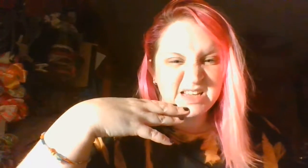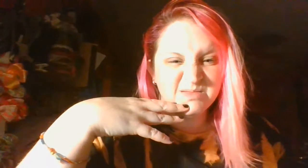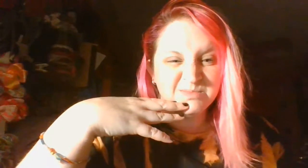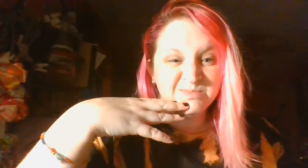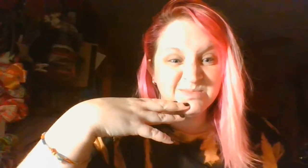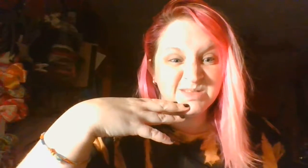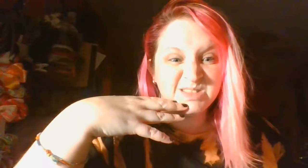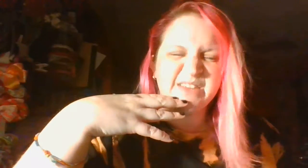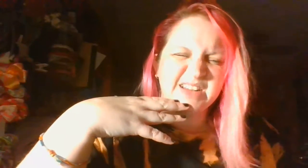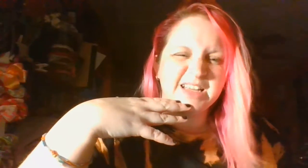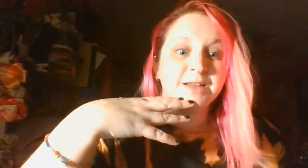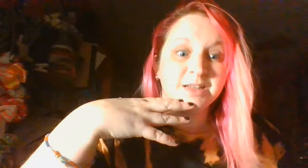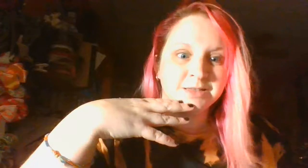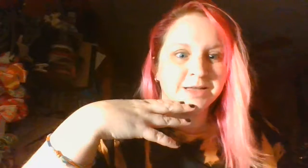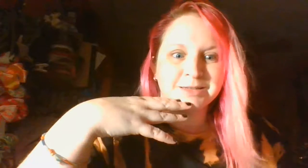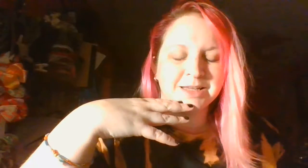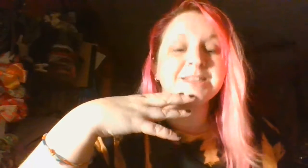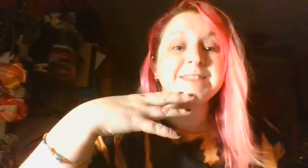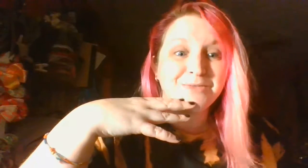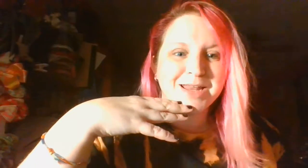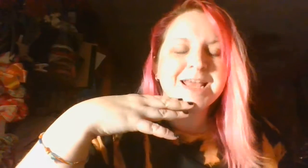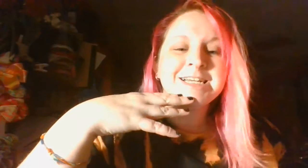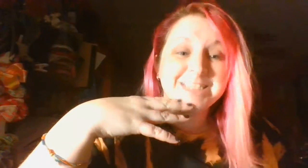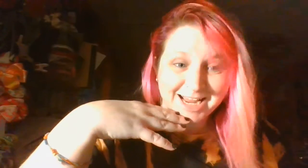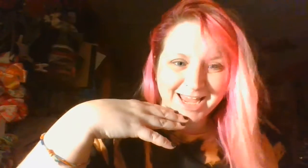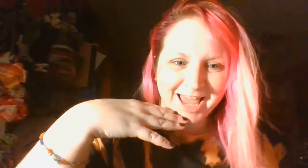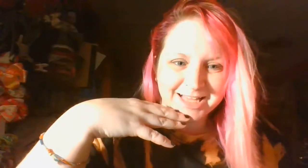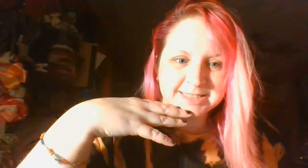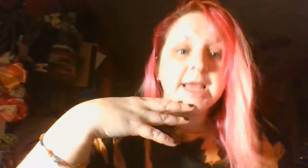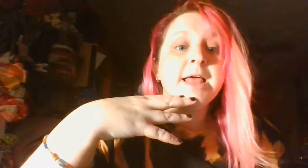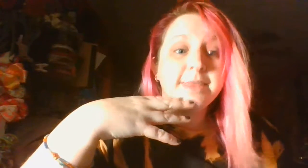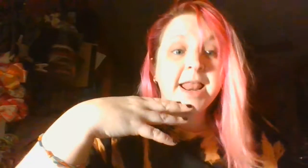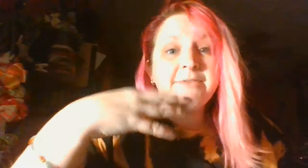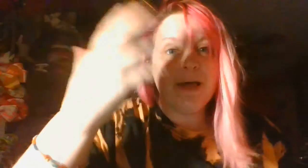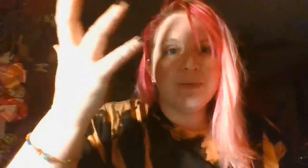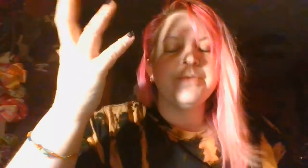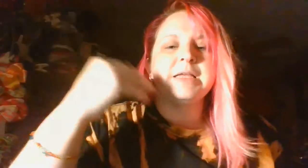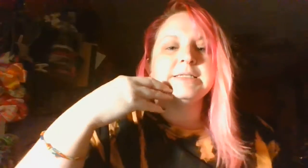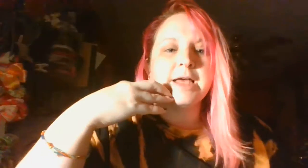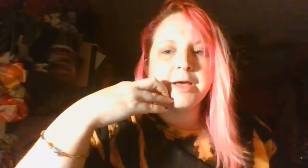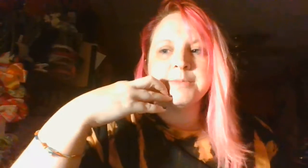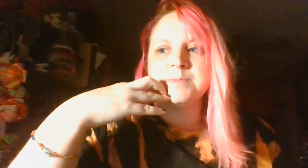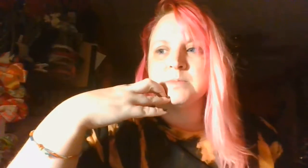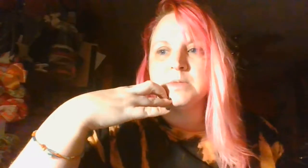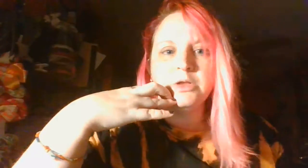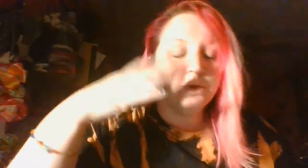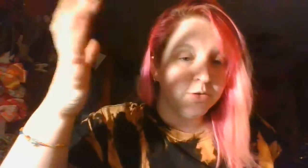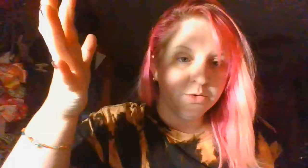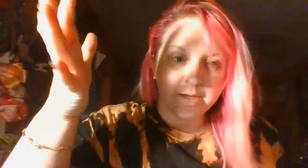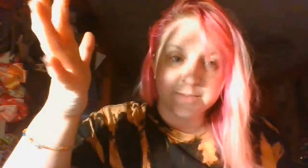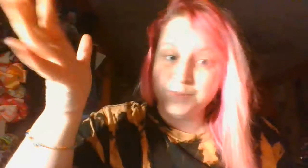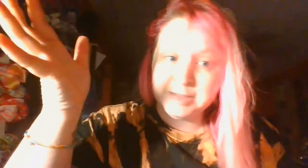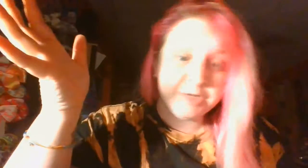70, that's not 7 decades that have had movies. You could be doing a